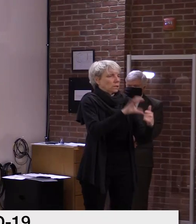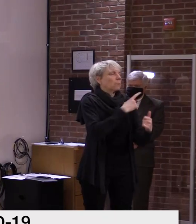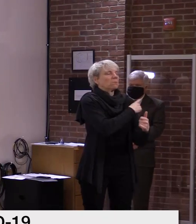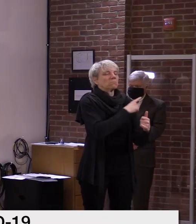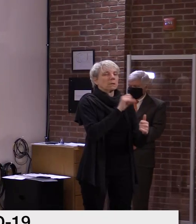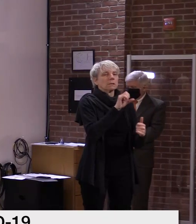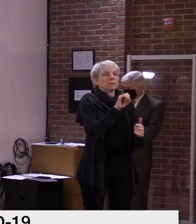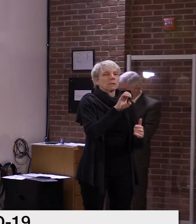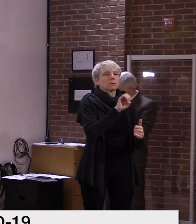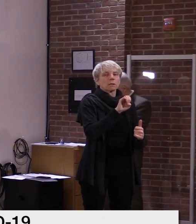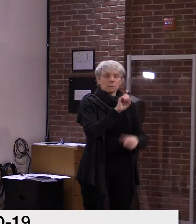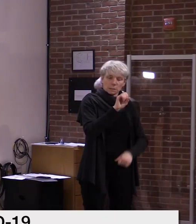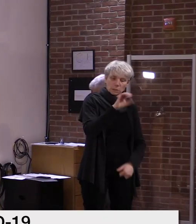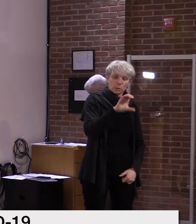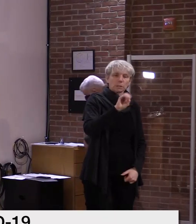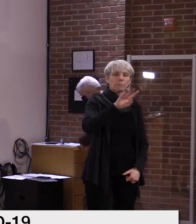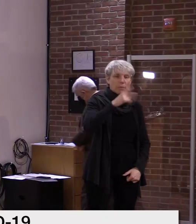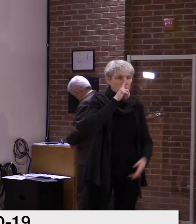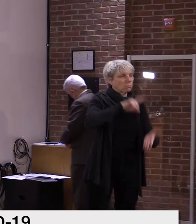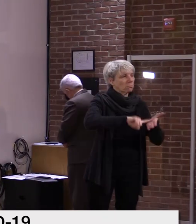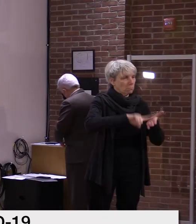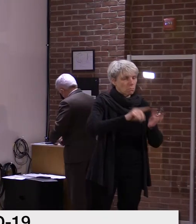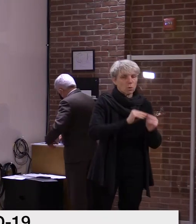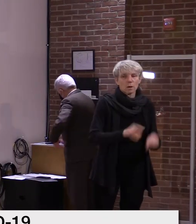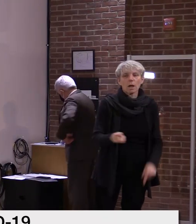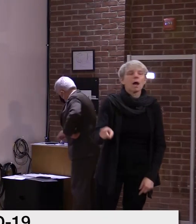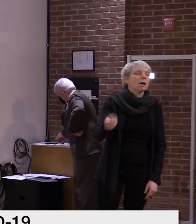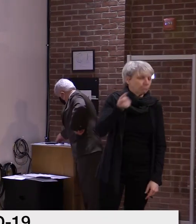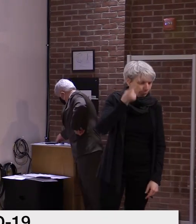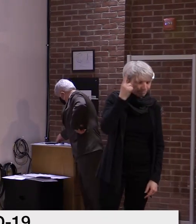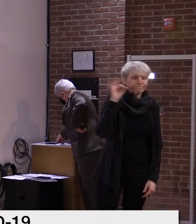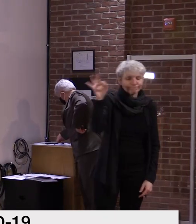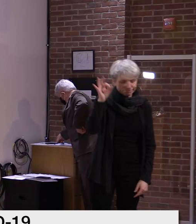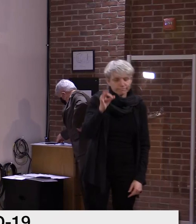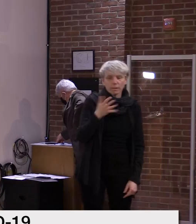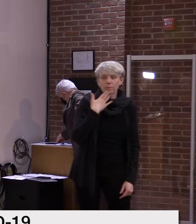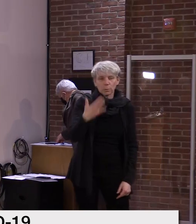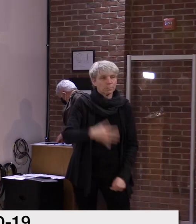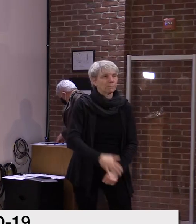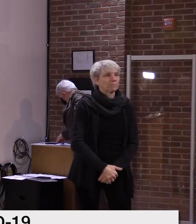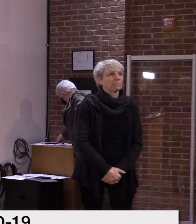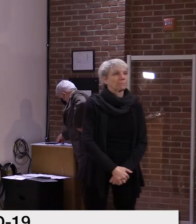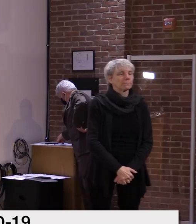look into that. That makes sense. Okay, thanks, Governor.